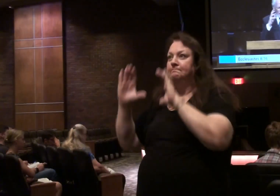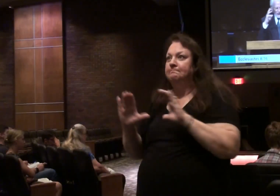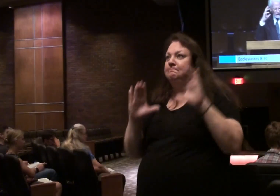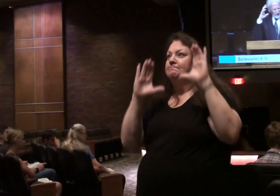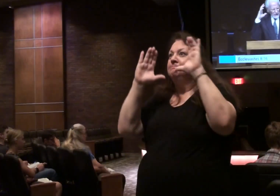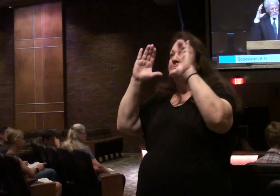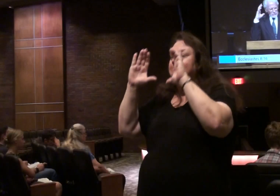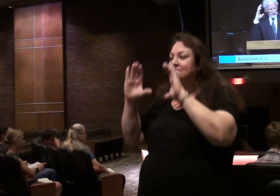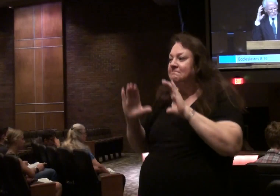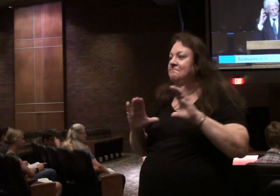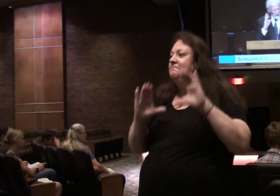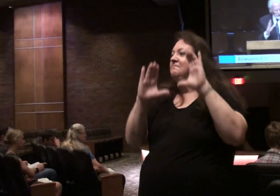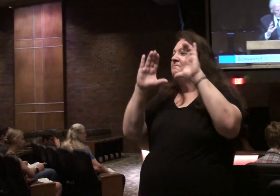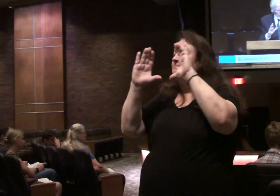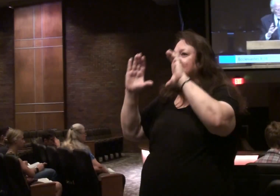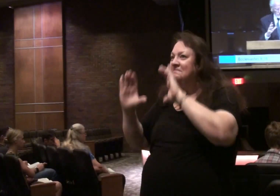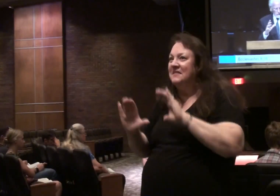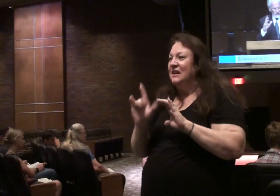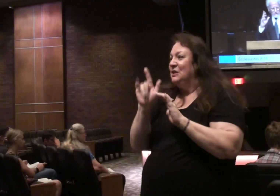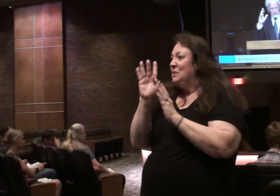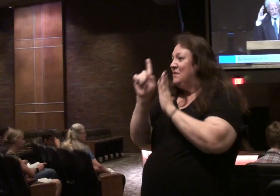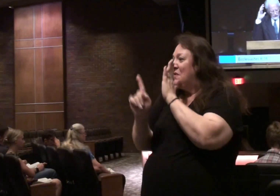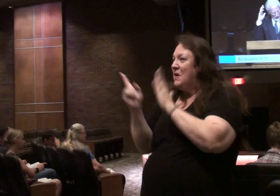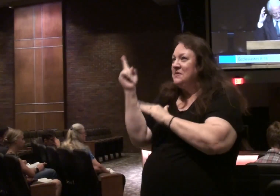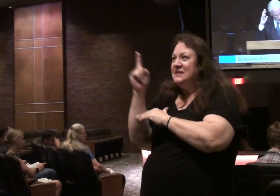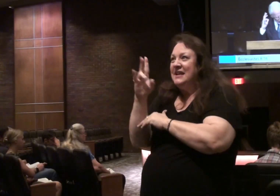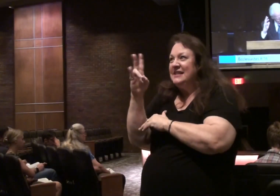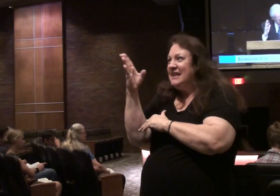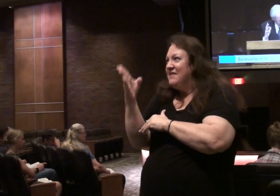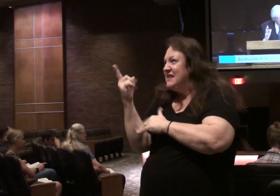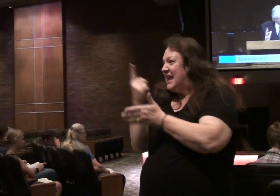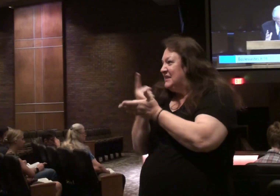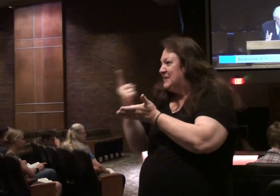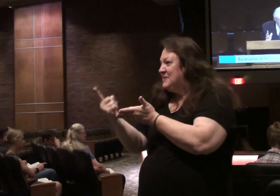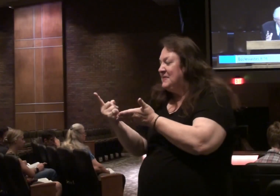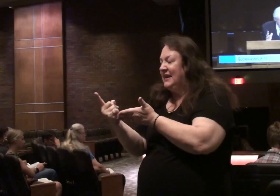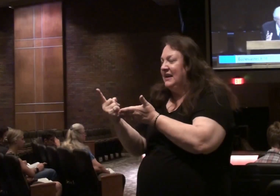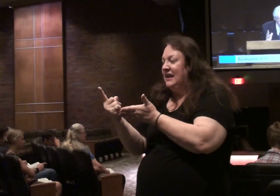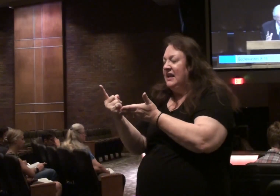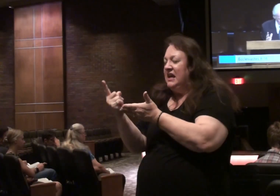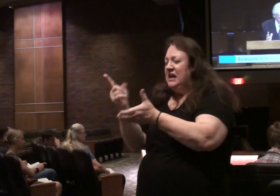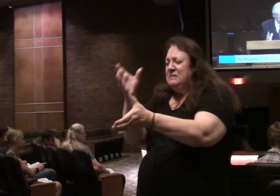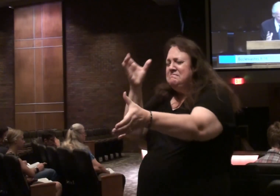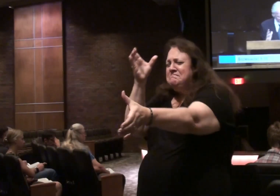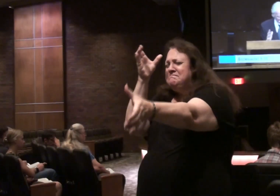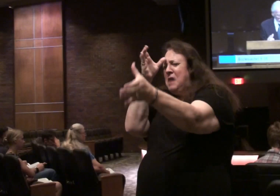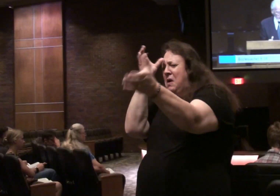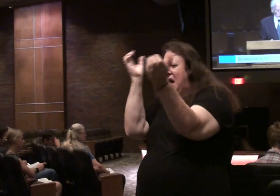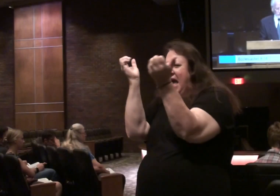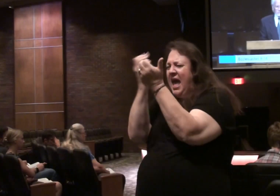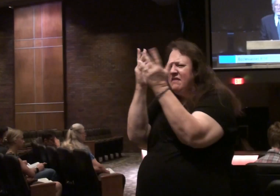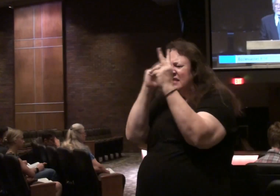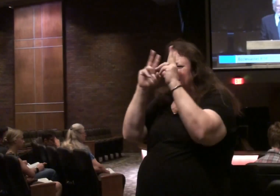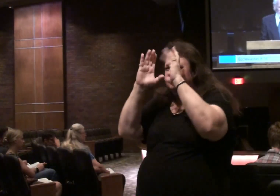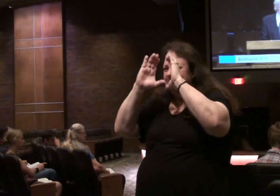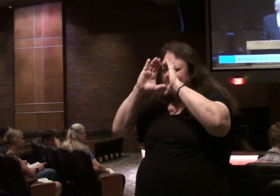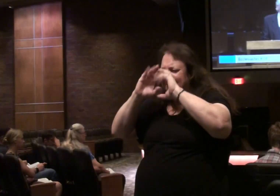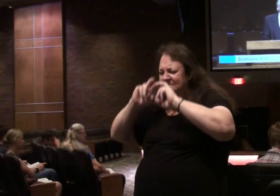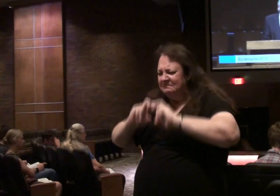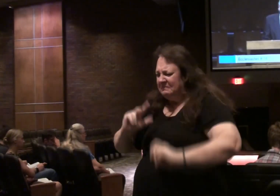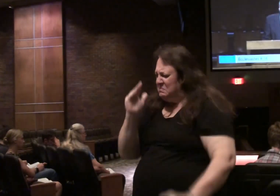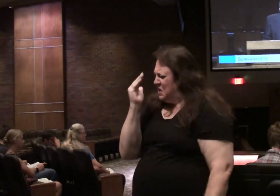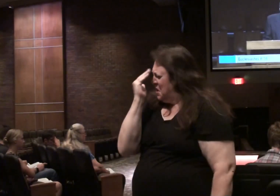could do that and spend 24 hours a day, 7 days a week, with all the wisdom you have, trying to search this